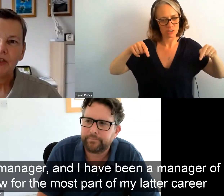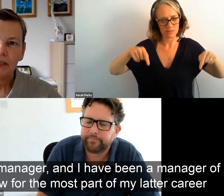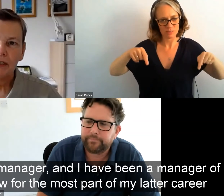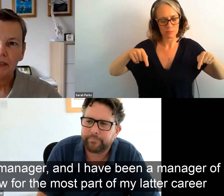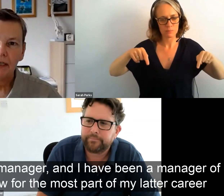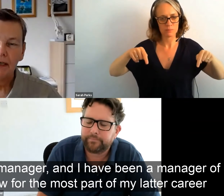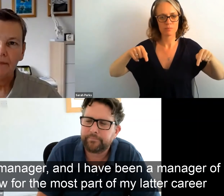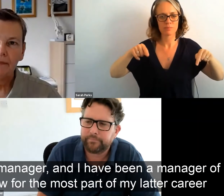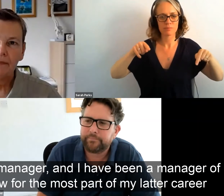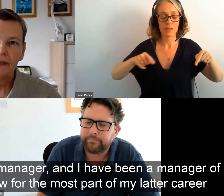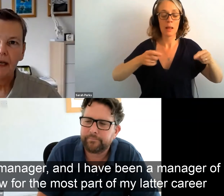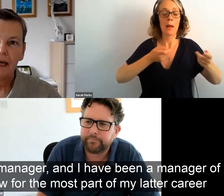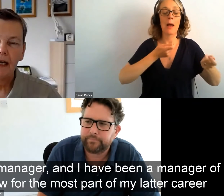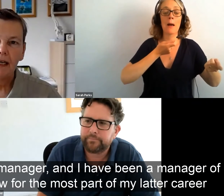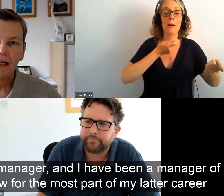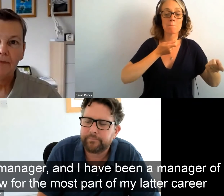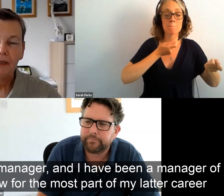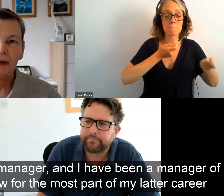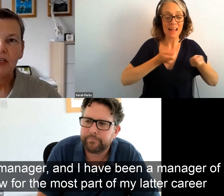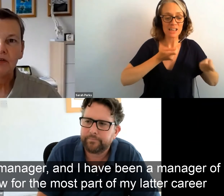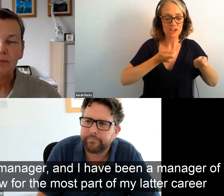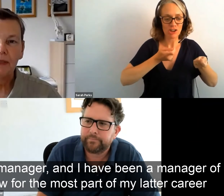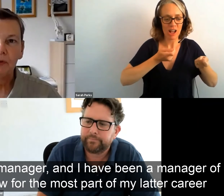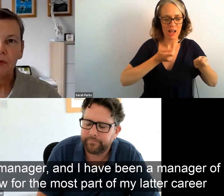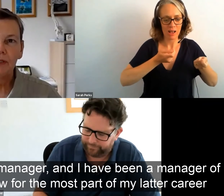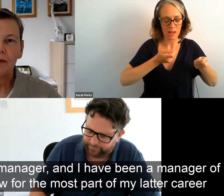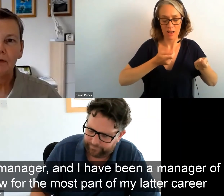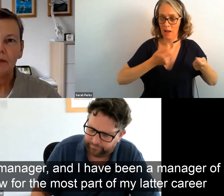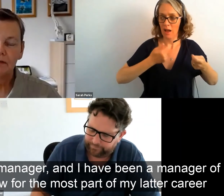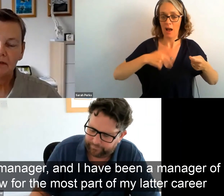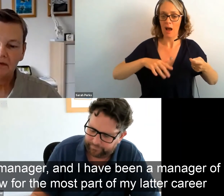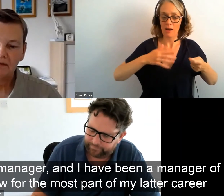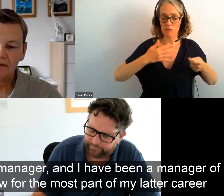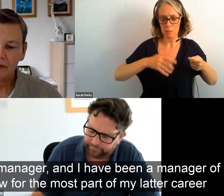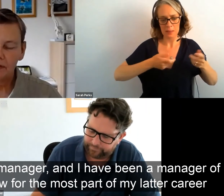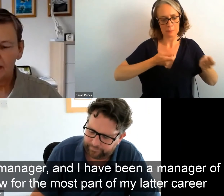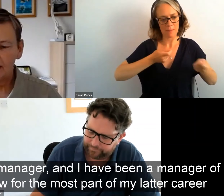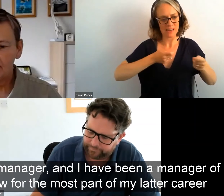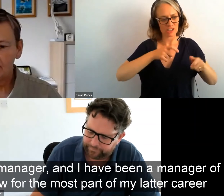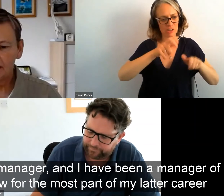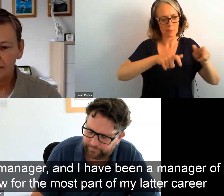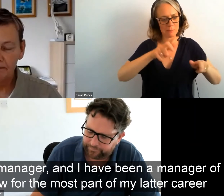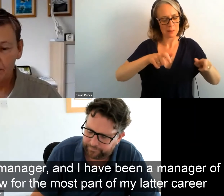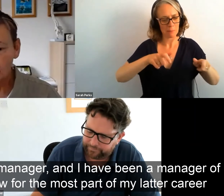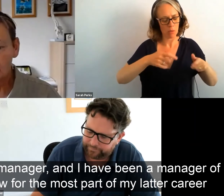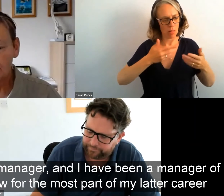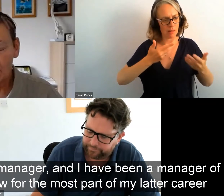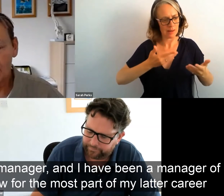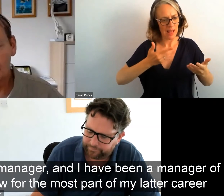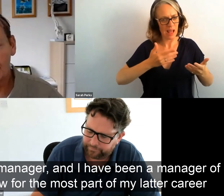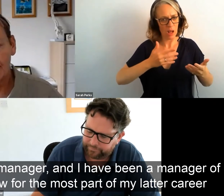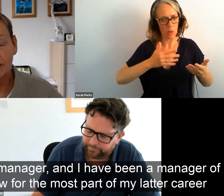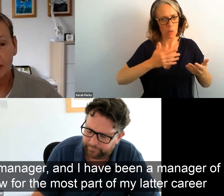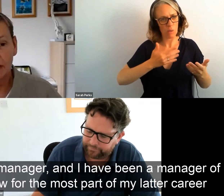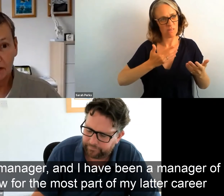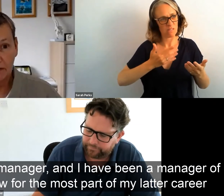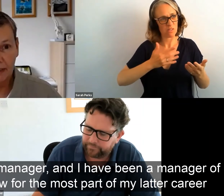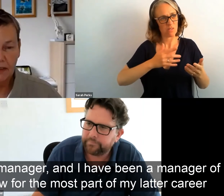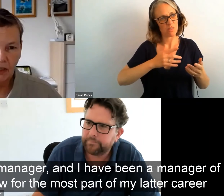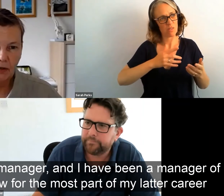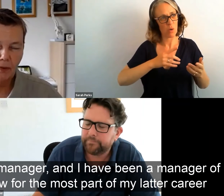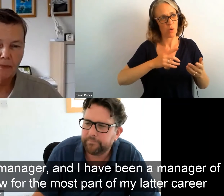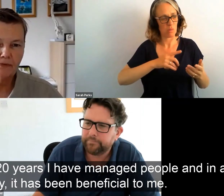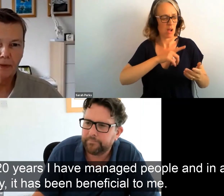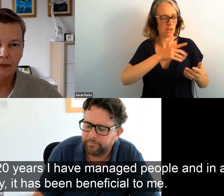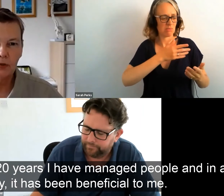But being a manager, and I've been a manager of people now for the most part of my latter